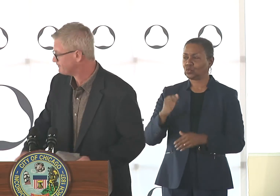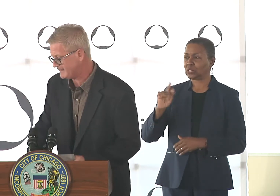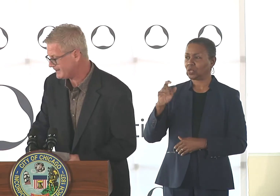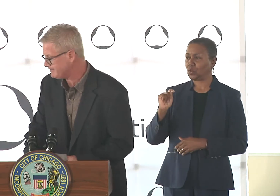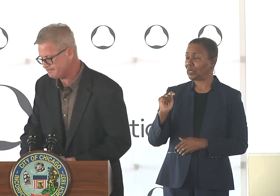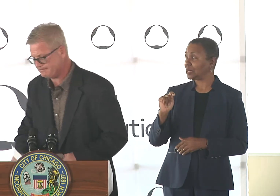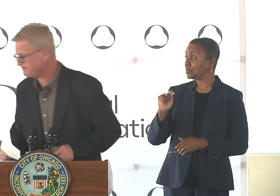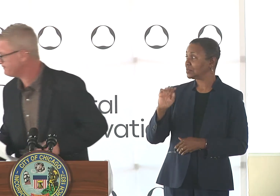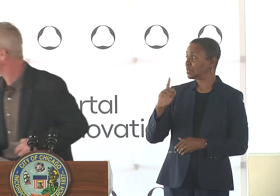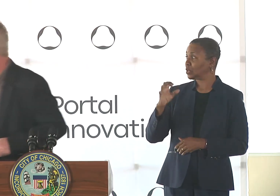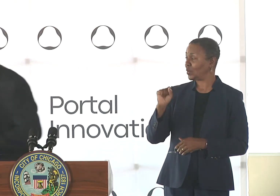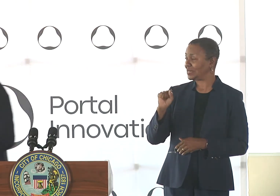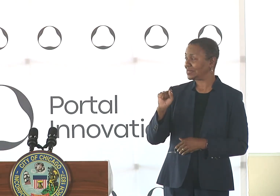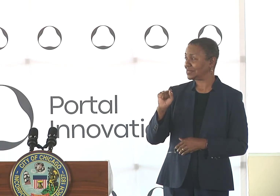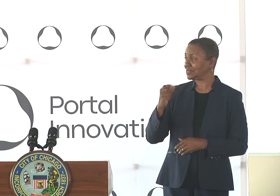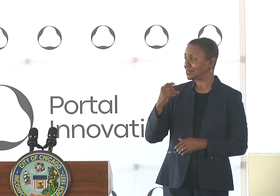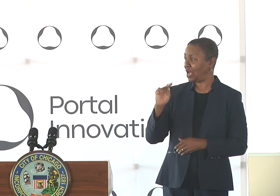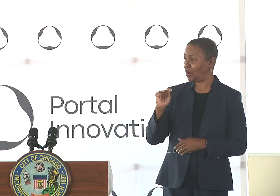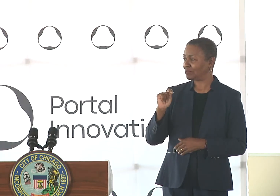please. Thank you.